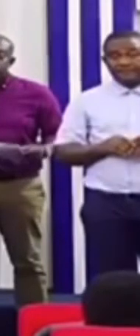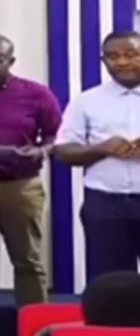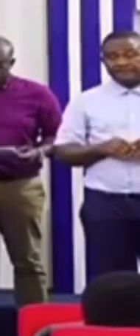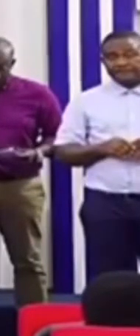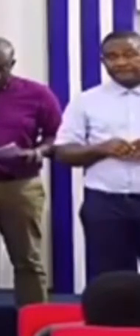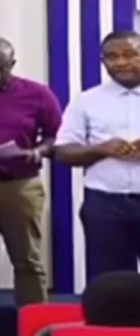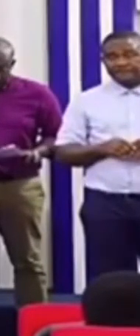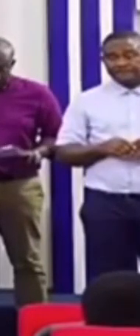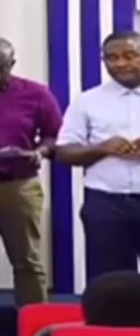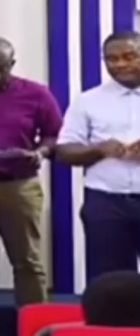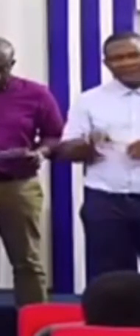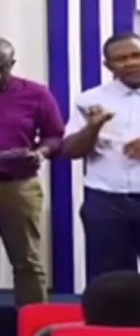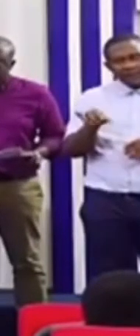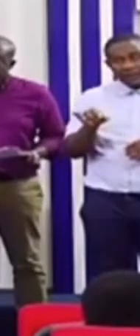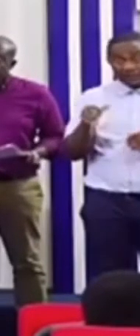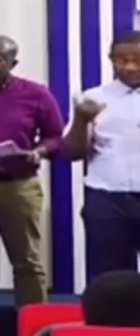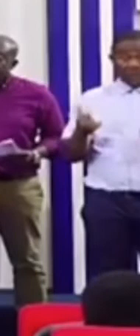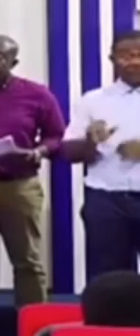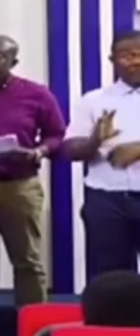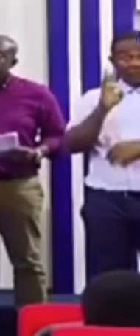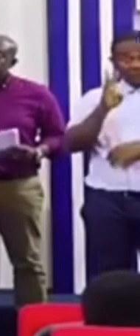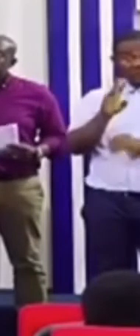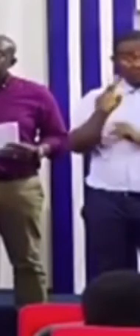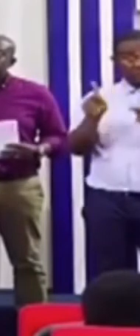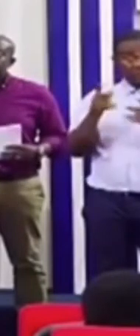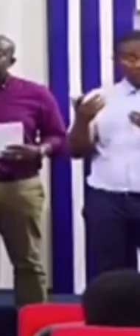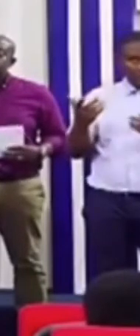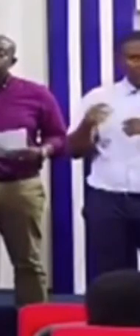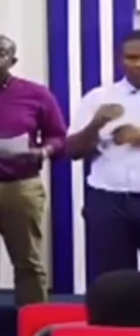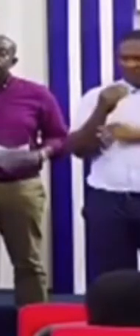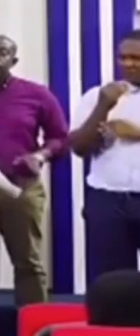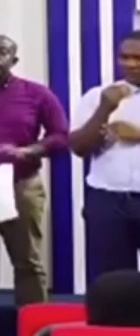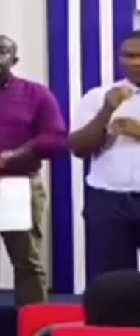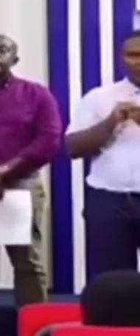And this is the situation as at close of 14th March